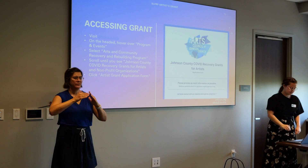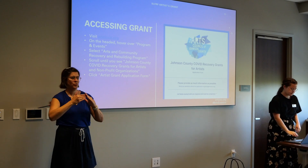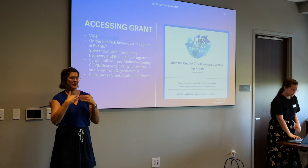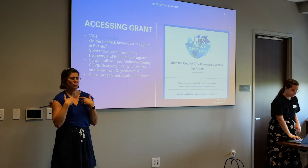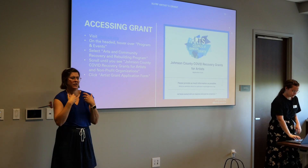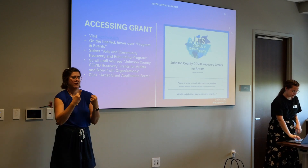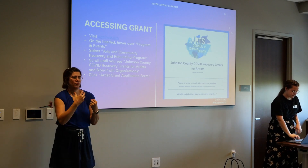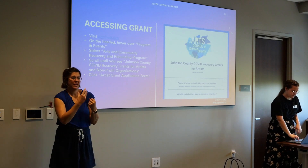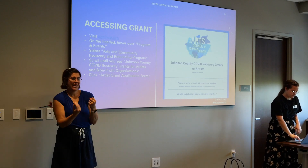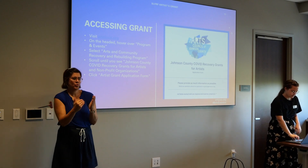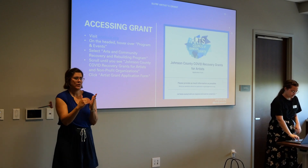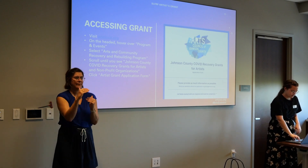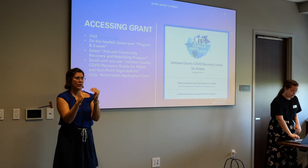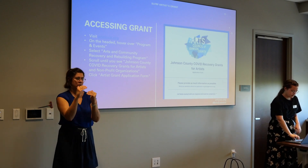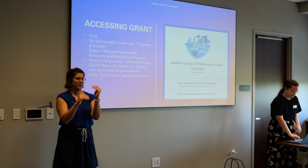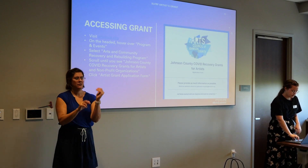And rebuilding.